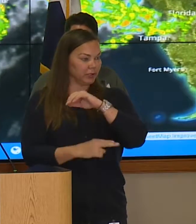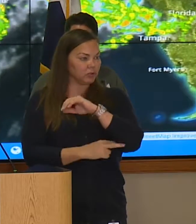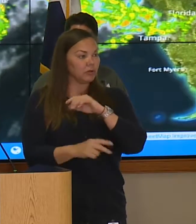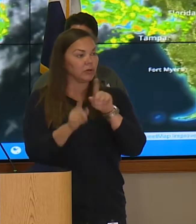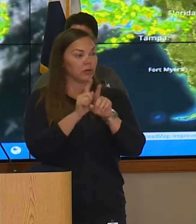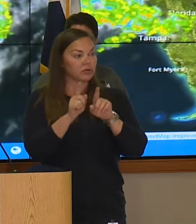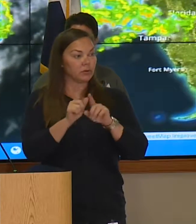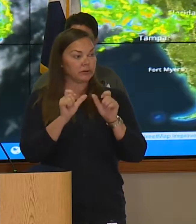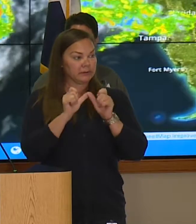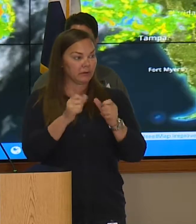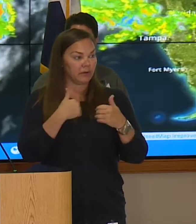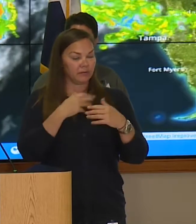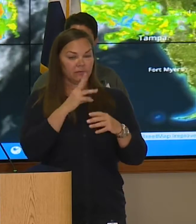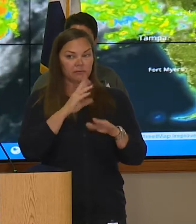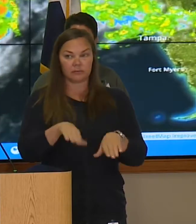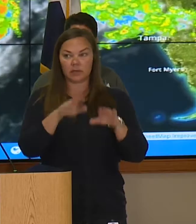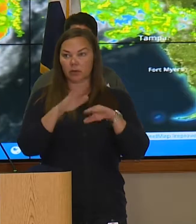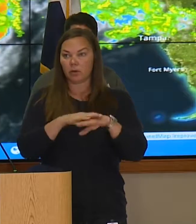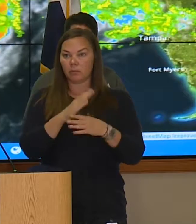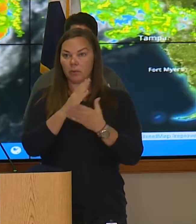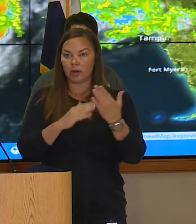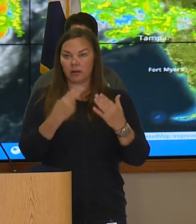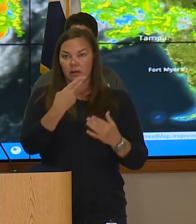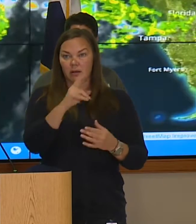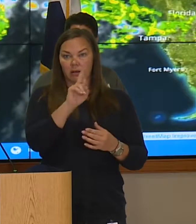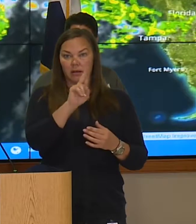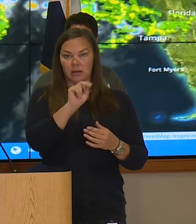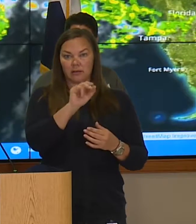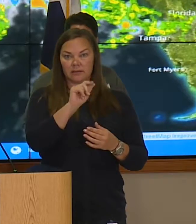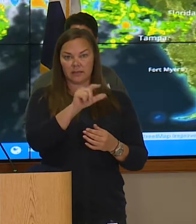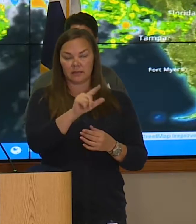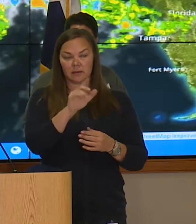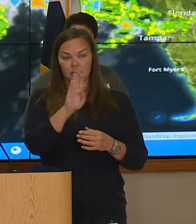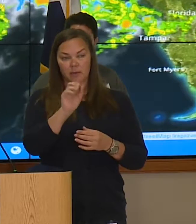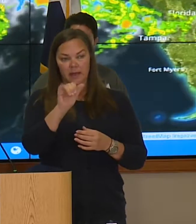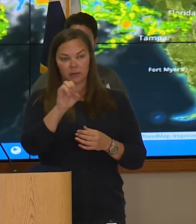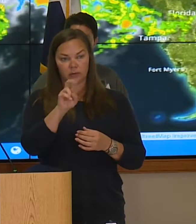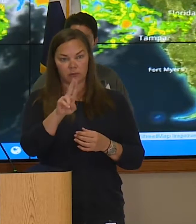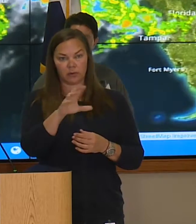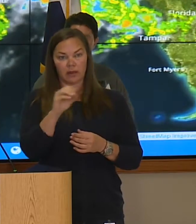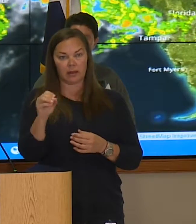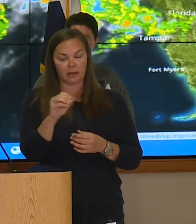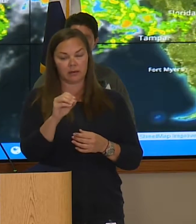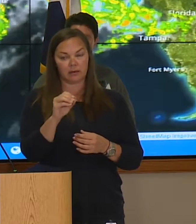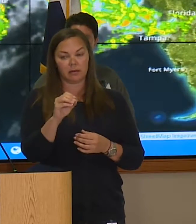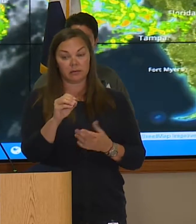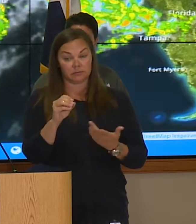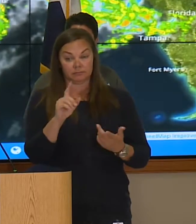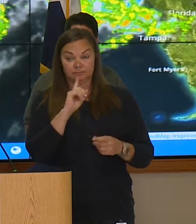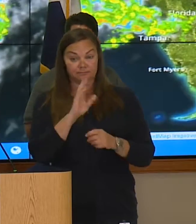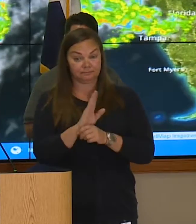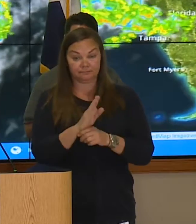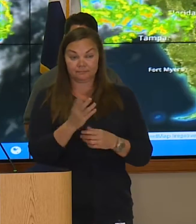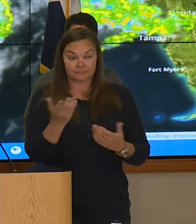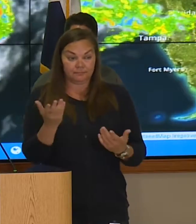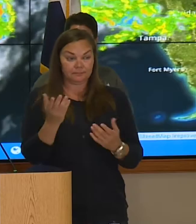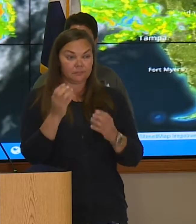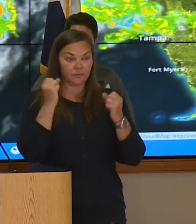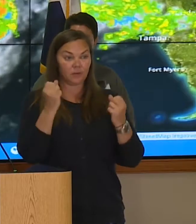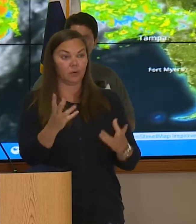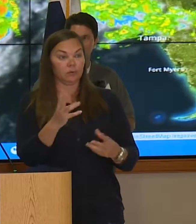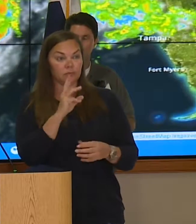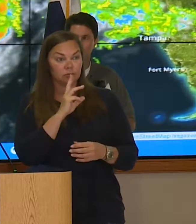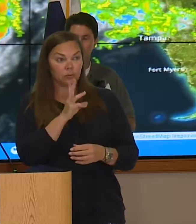Also continue to have flooding on portions of Hunting Bayou. And the fact is that there's just so much